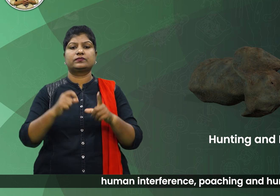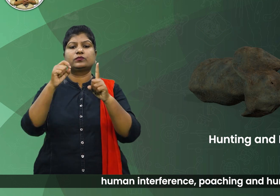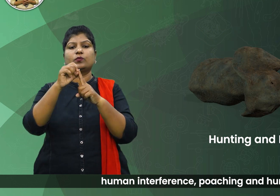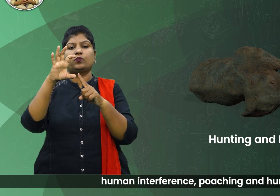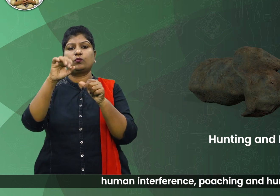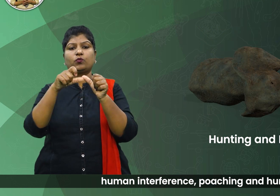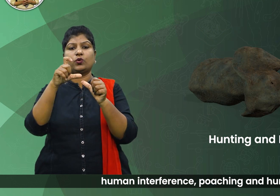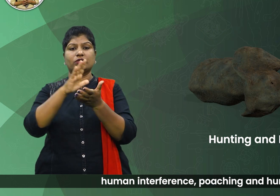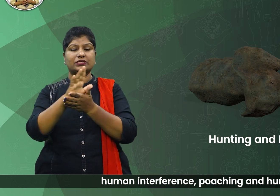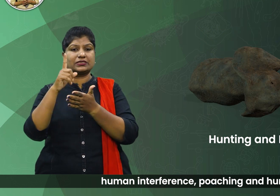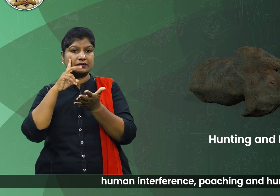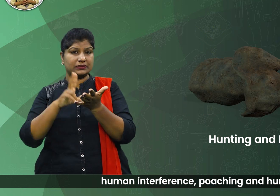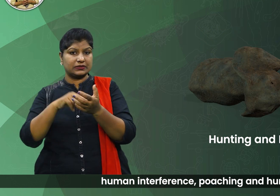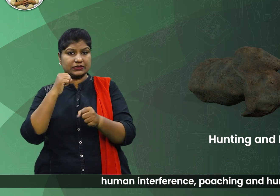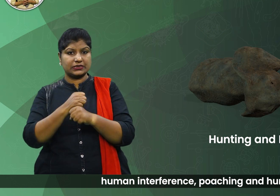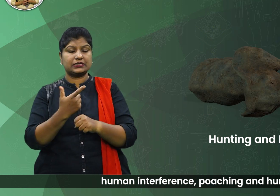and hunting,